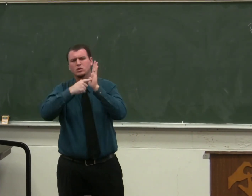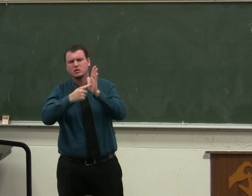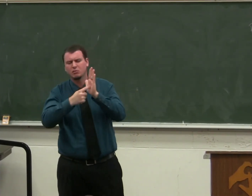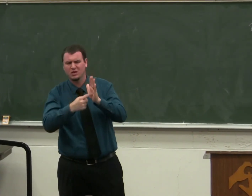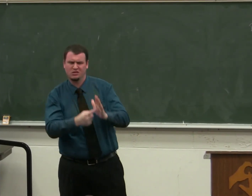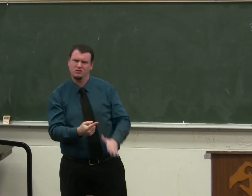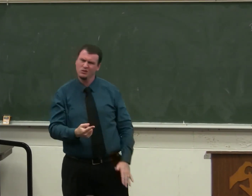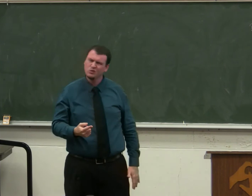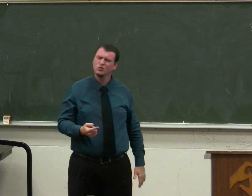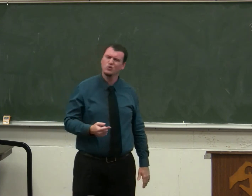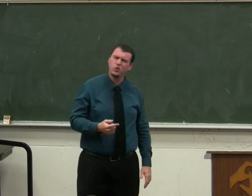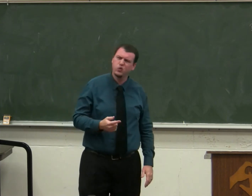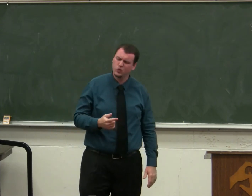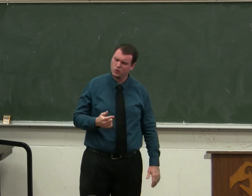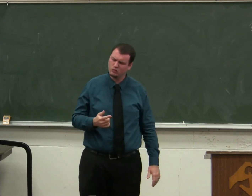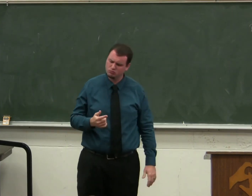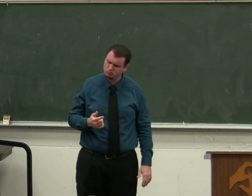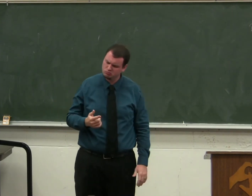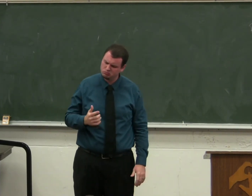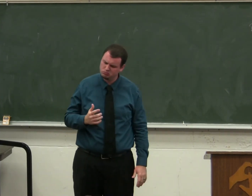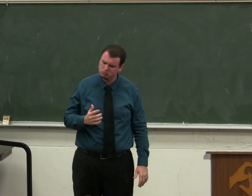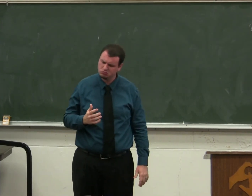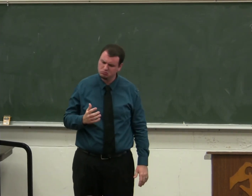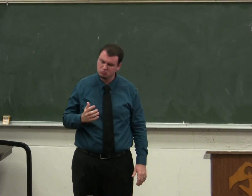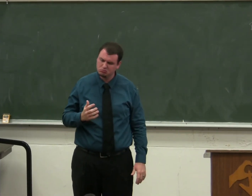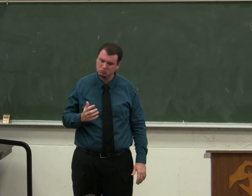There is, like, righteous anger. Like, for example,